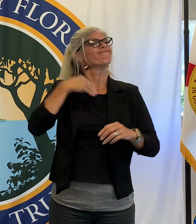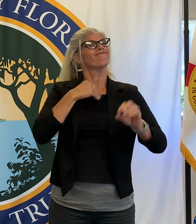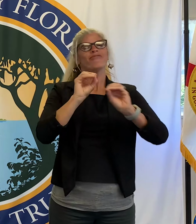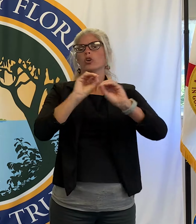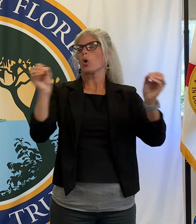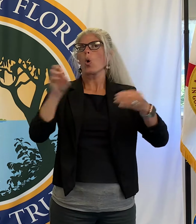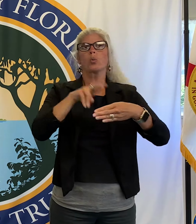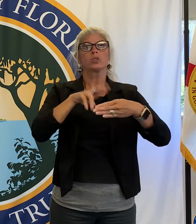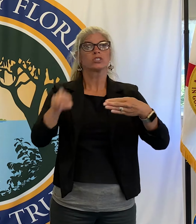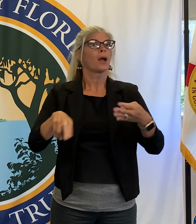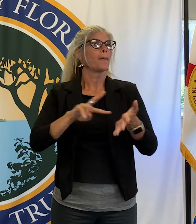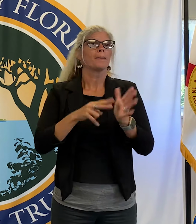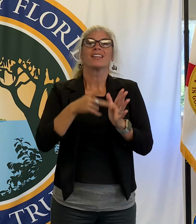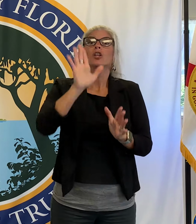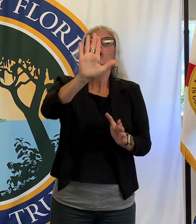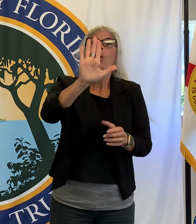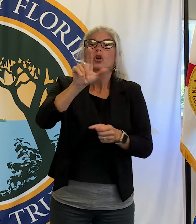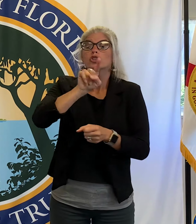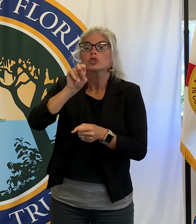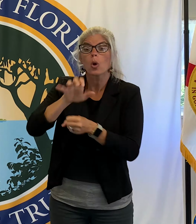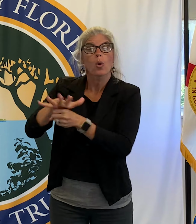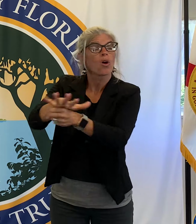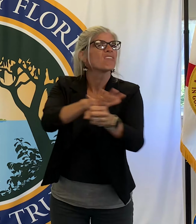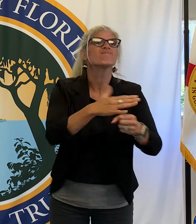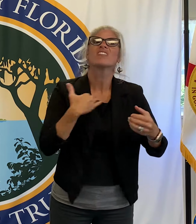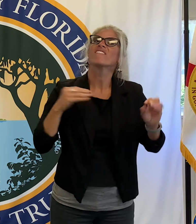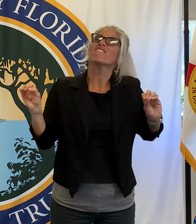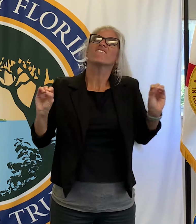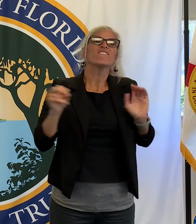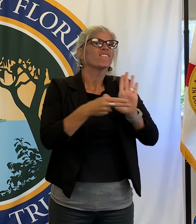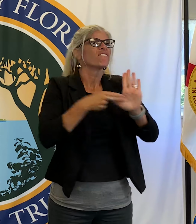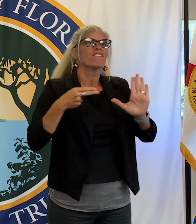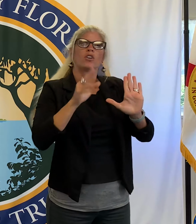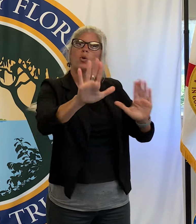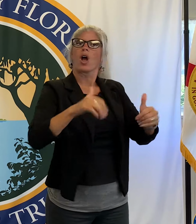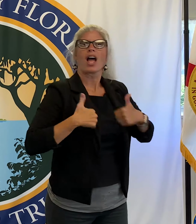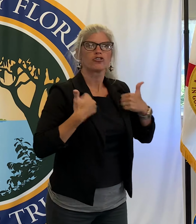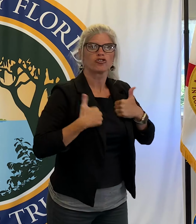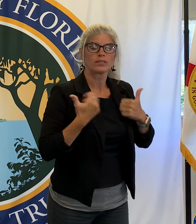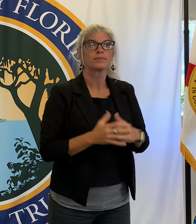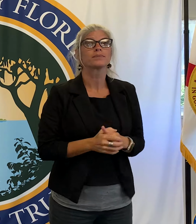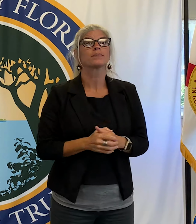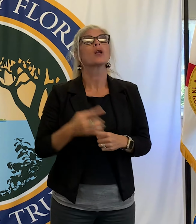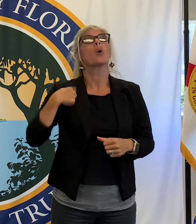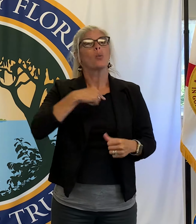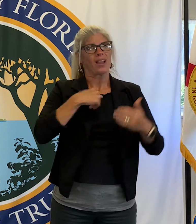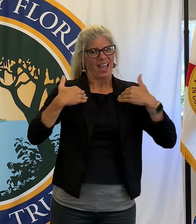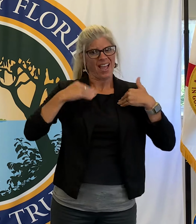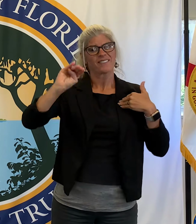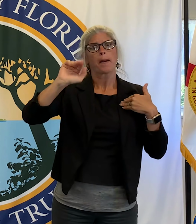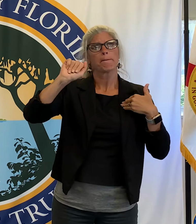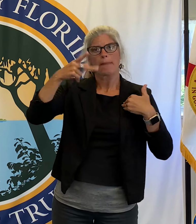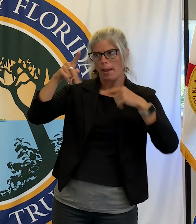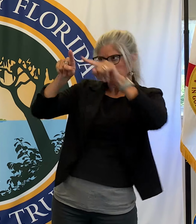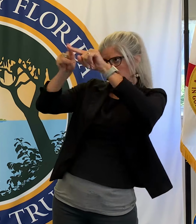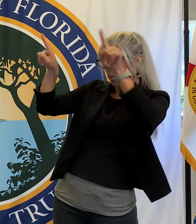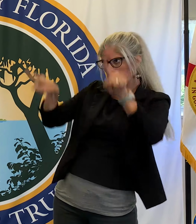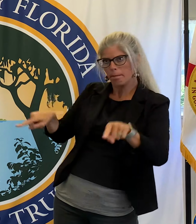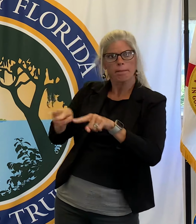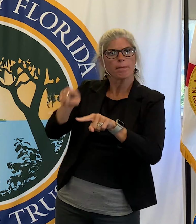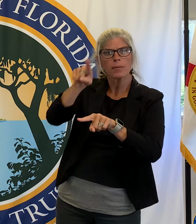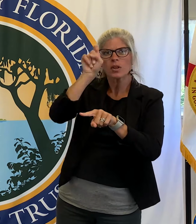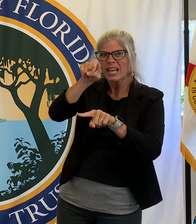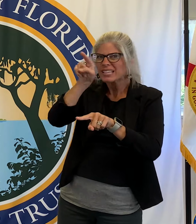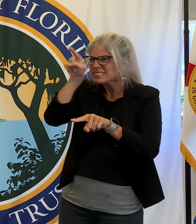can also, on that main page, click on the PDF map and see the zones throughout Clay County. We are an